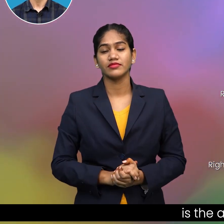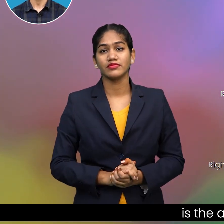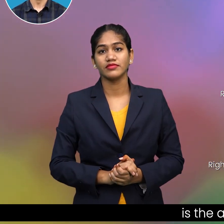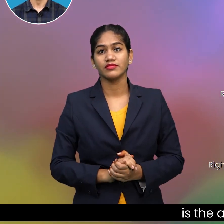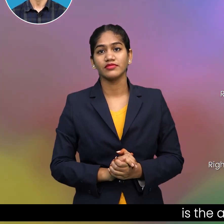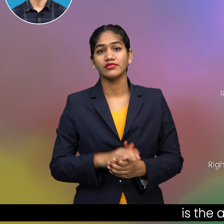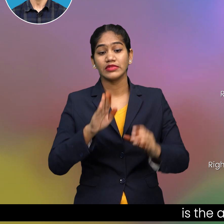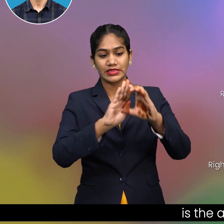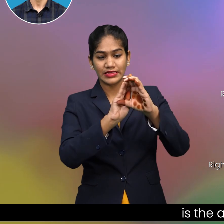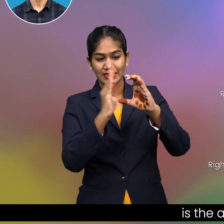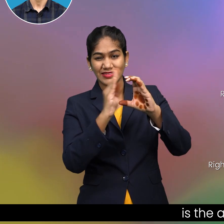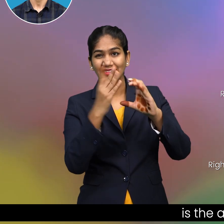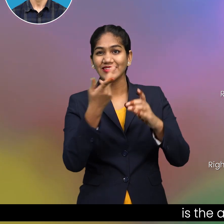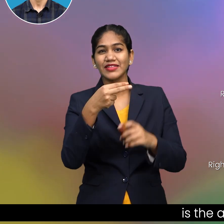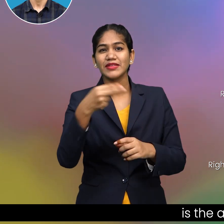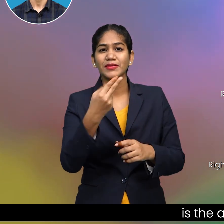is the adrenal cortex